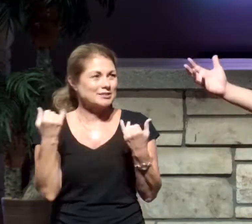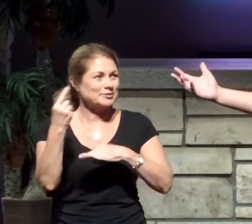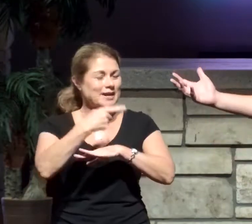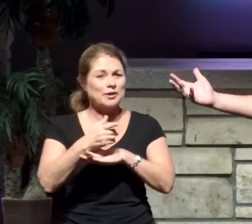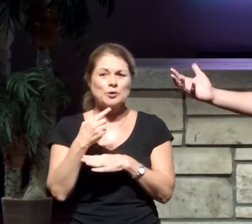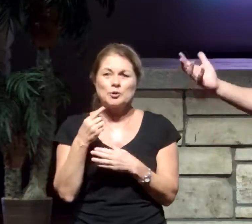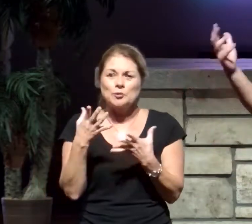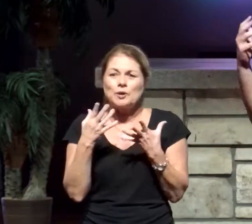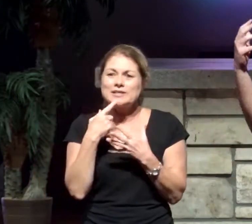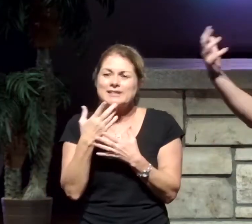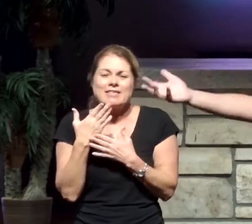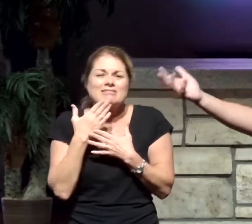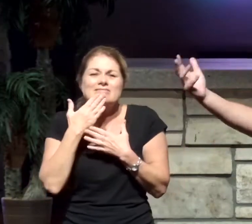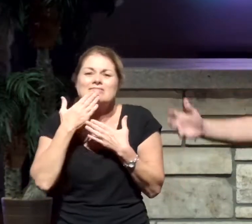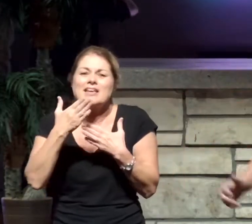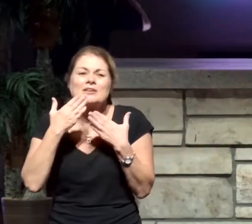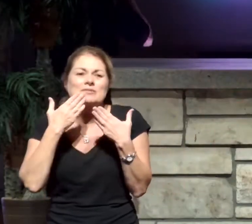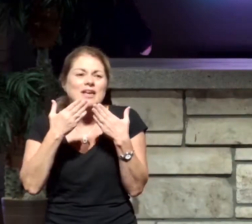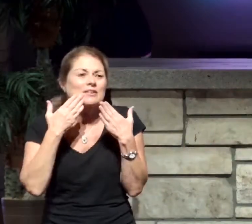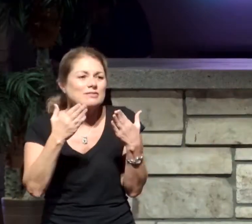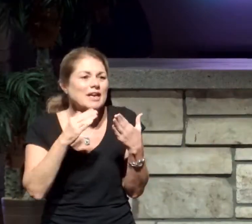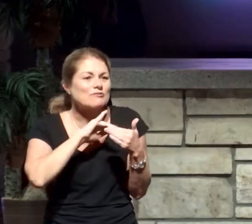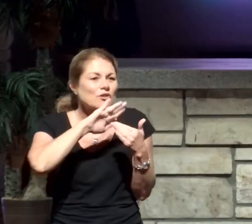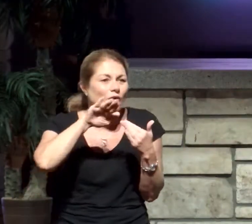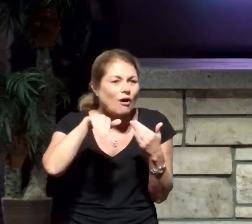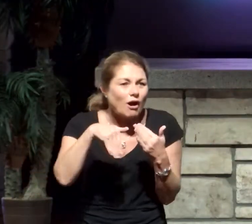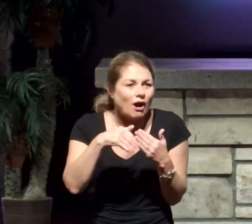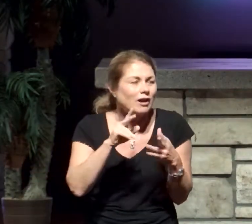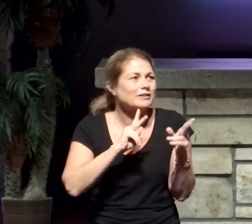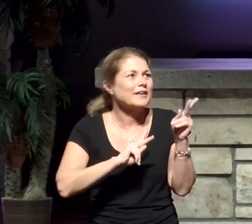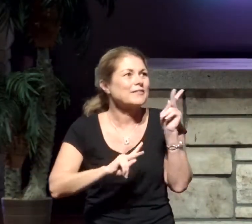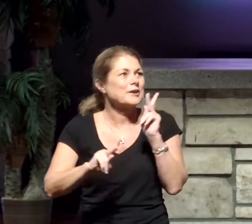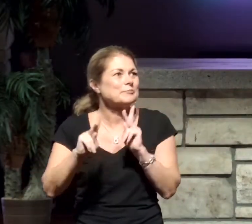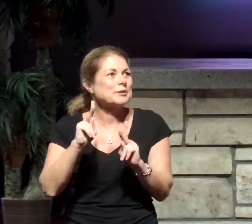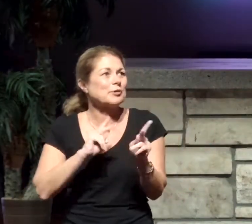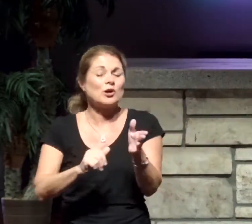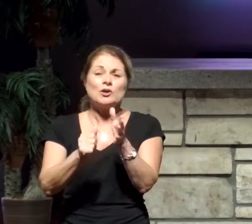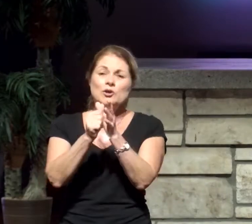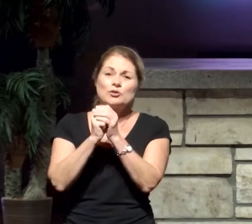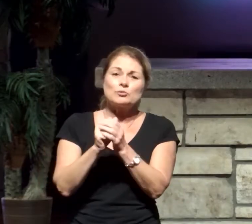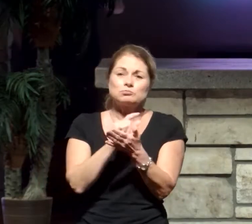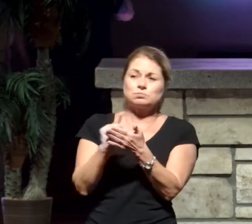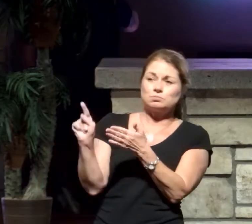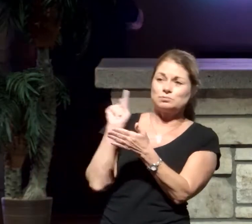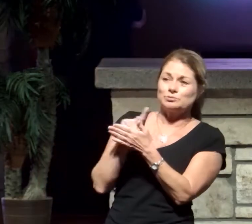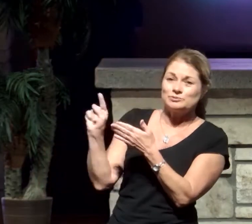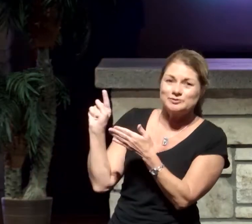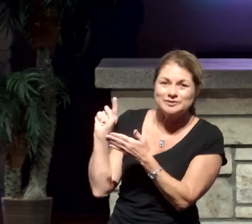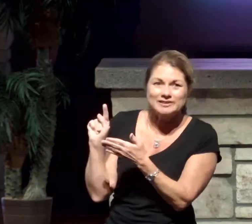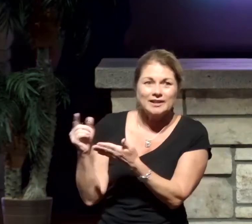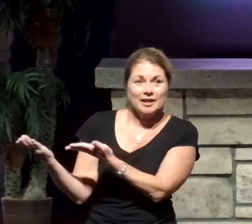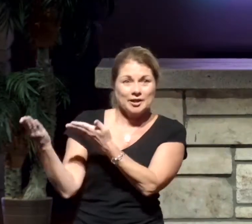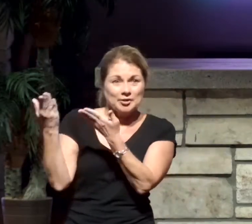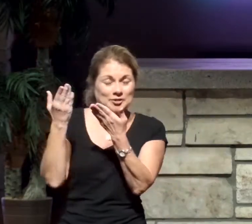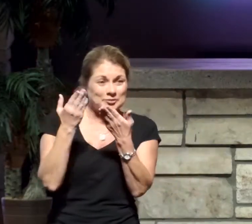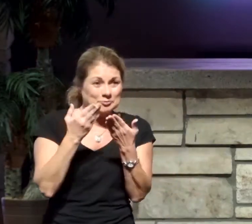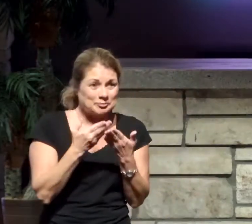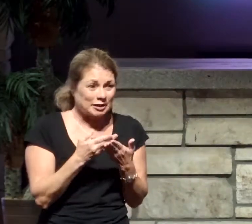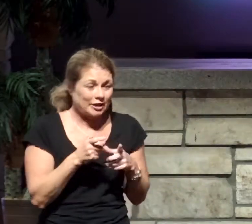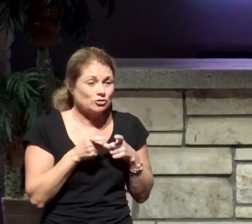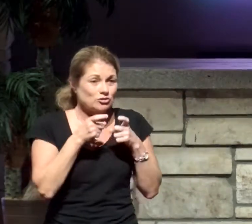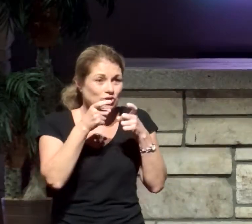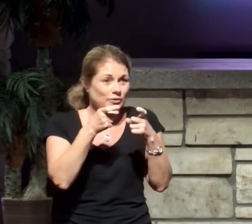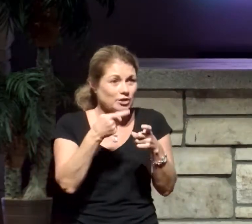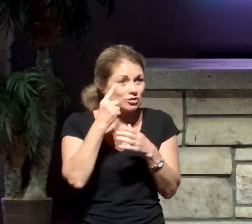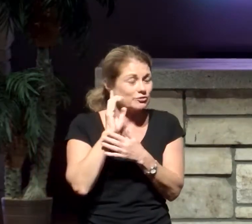big thank you to the entire Living Love Nation for what you've done over the past few weeks in terms of bringing in supplies and donations